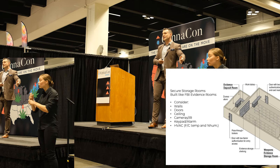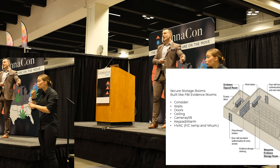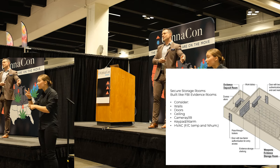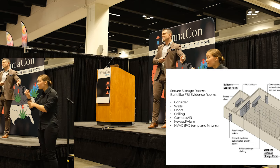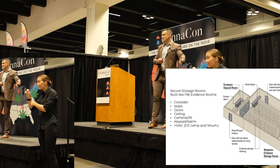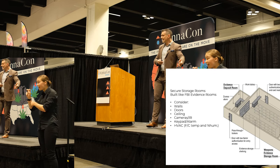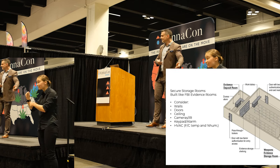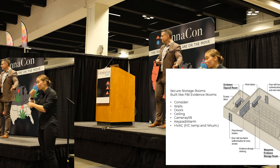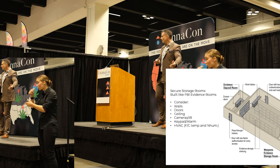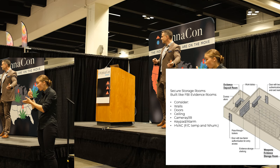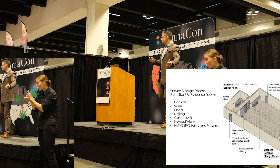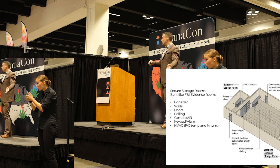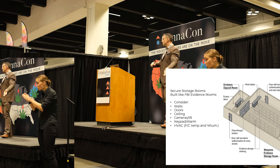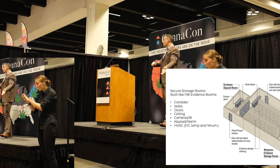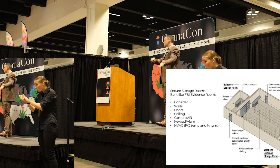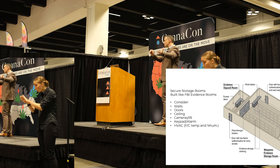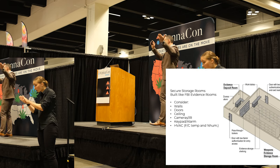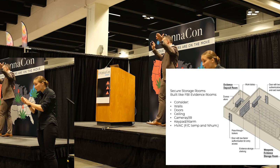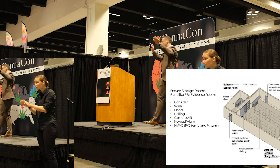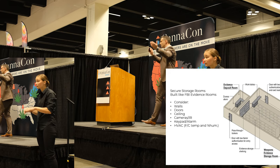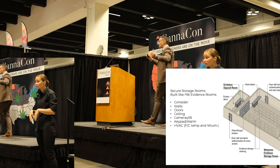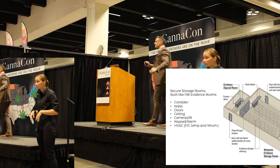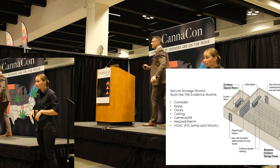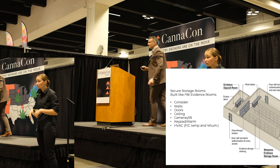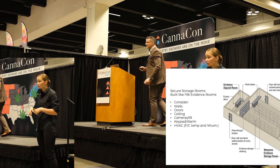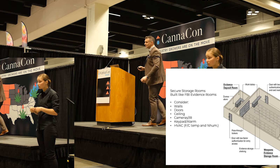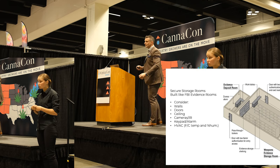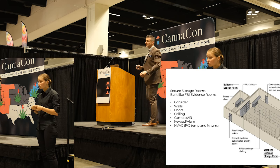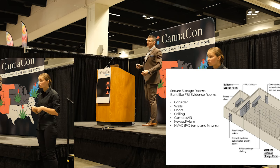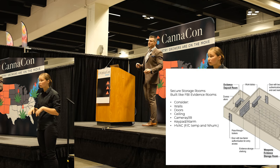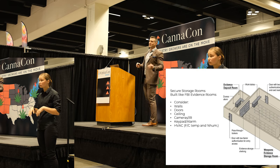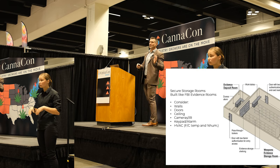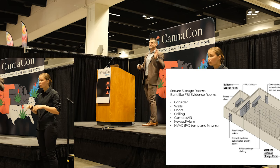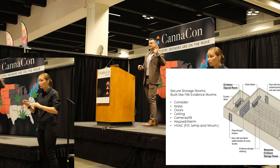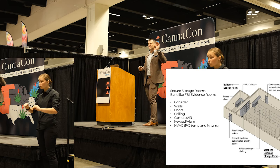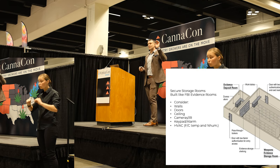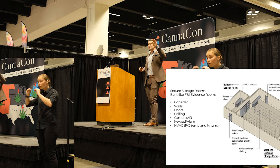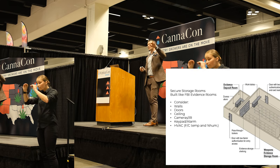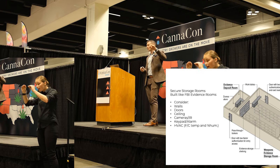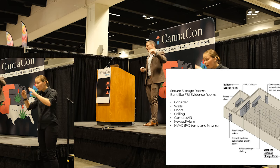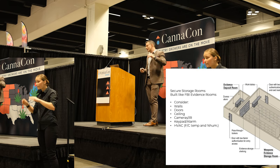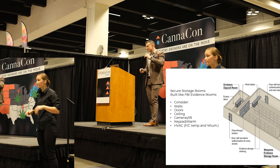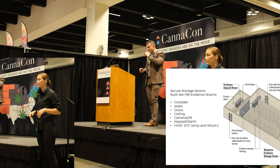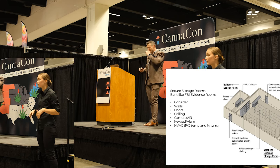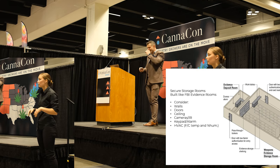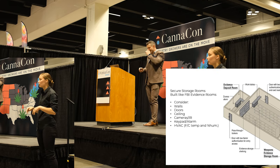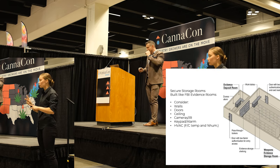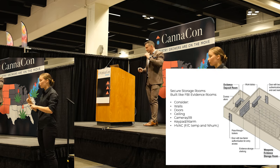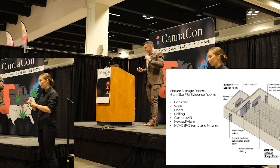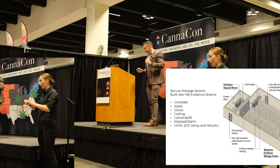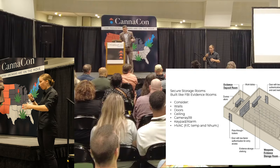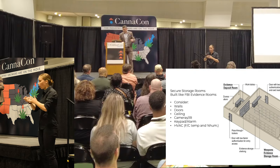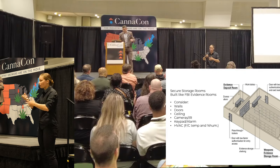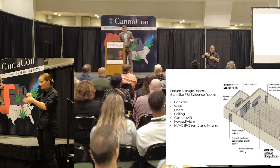they can not be used as access points, moving them up off the floor so it makes it more difficult for folks to sort of bang them through and get in.